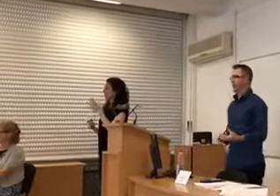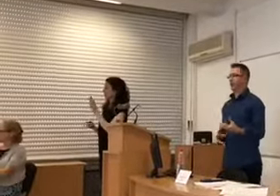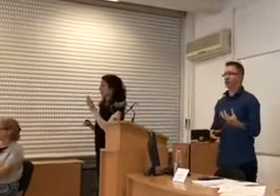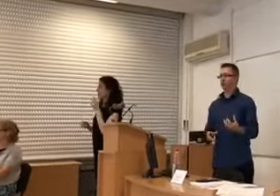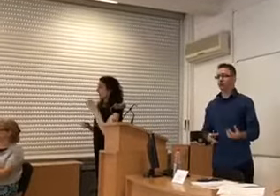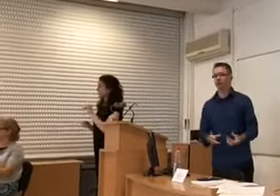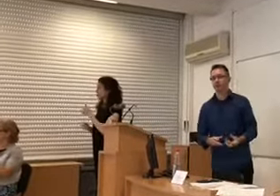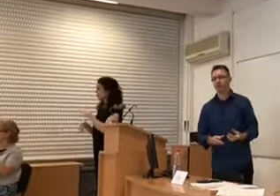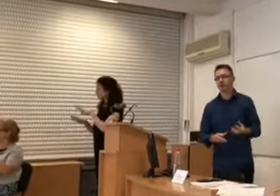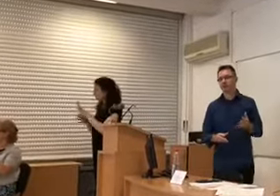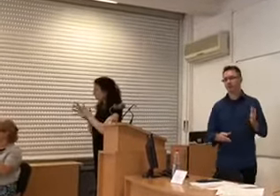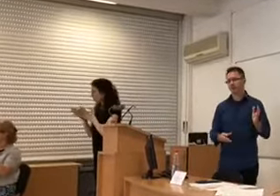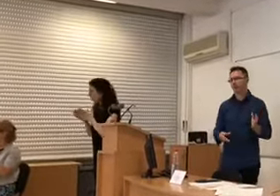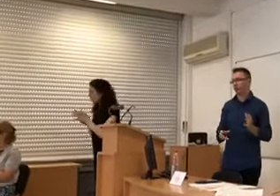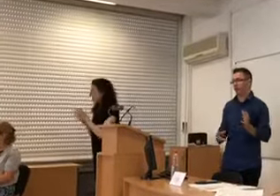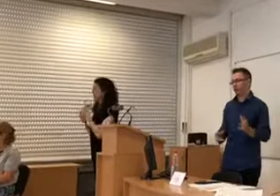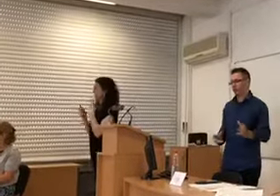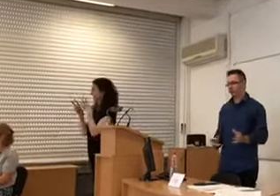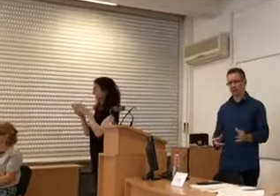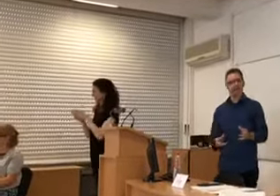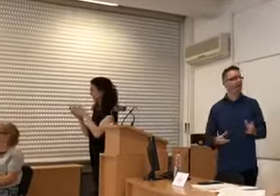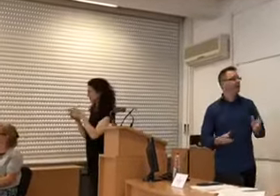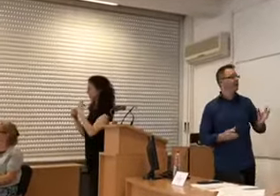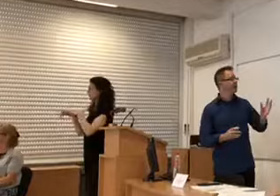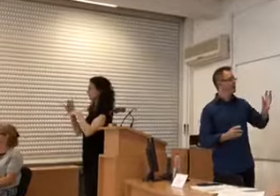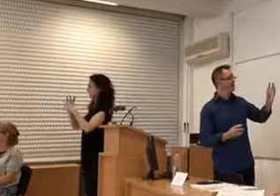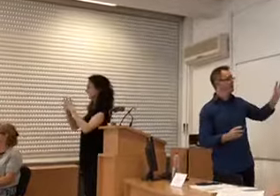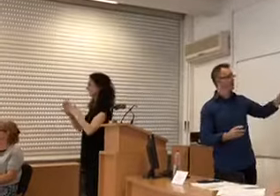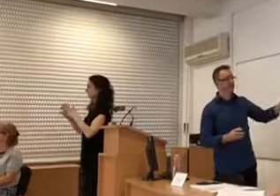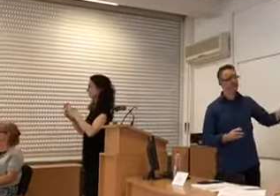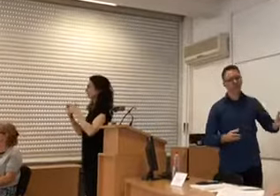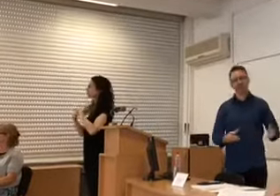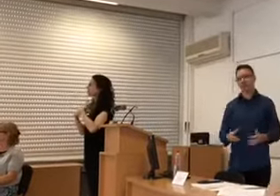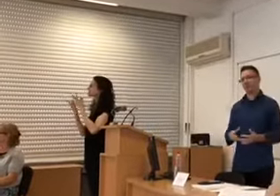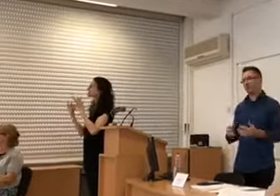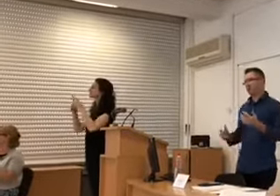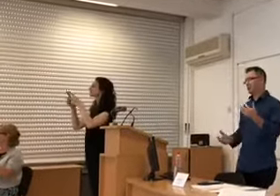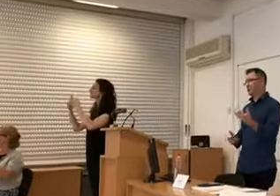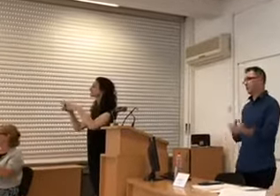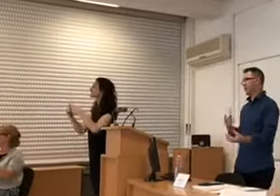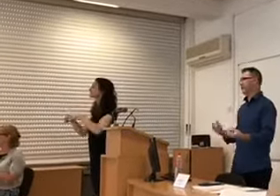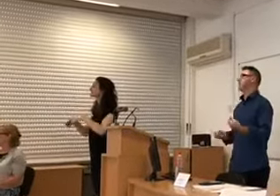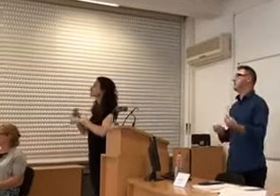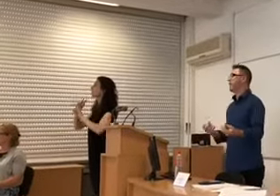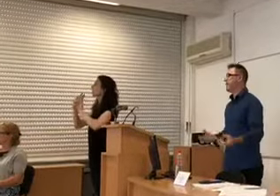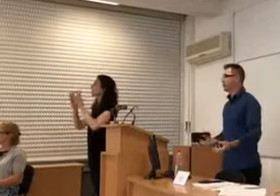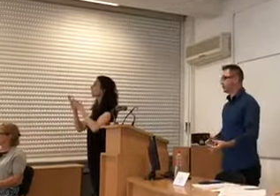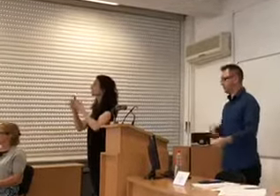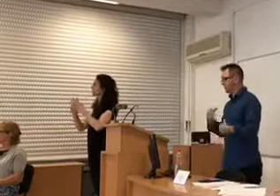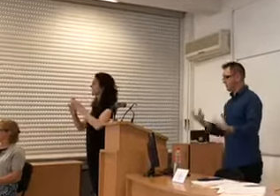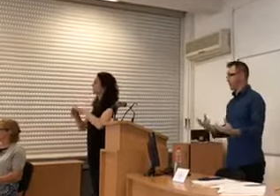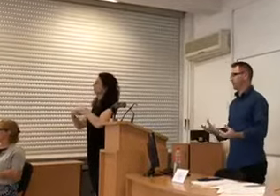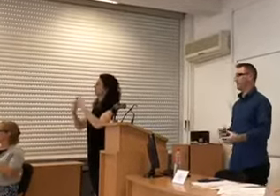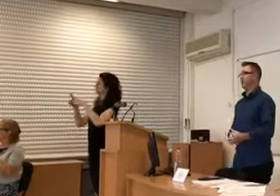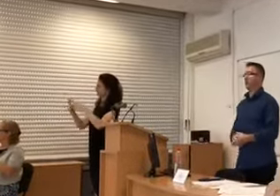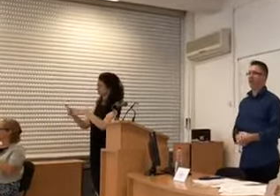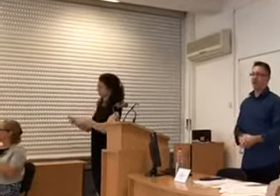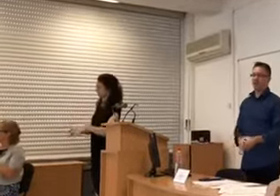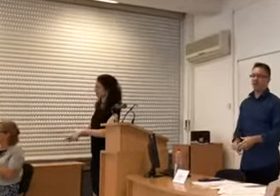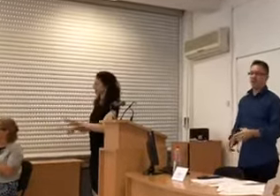internet, actually this is the porn websites. They are very famous. There was a kind of estimation, very